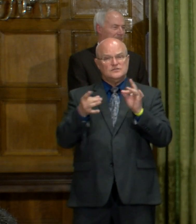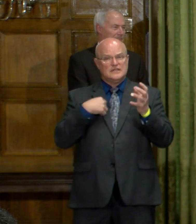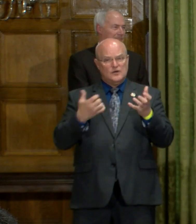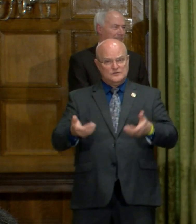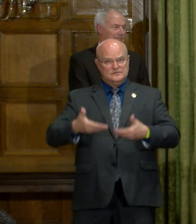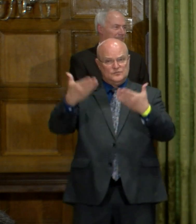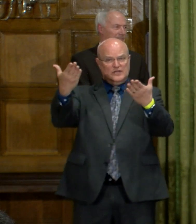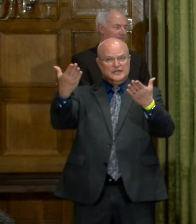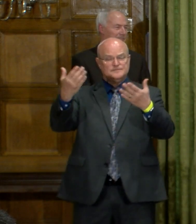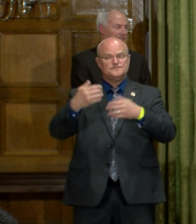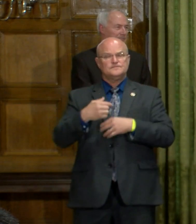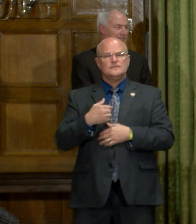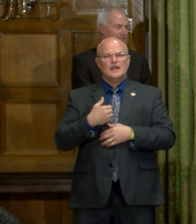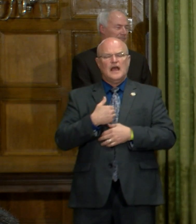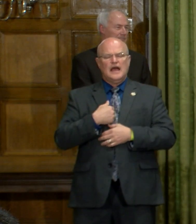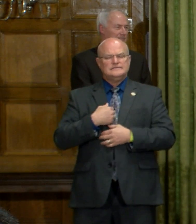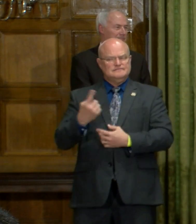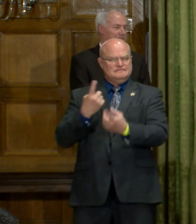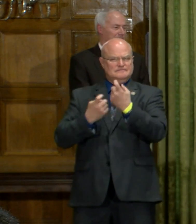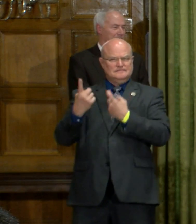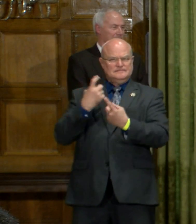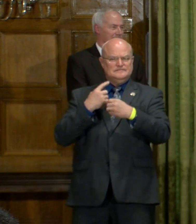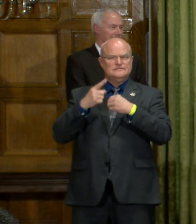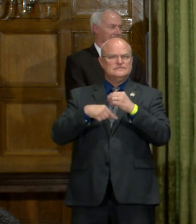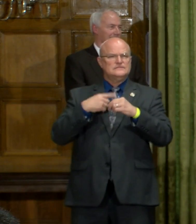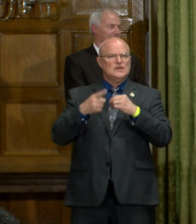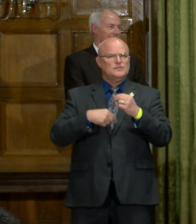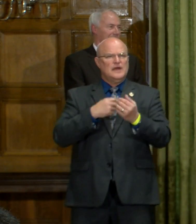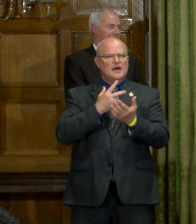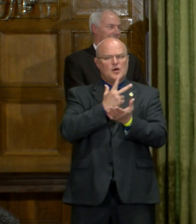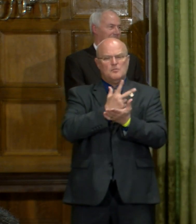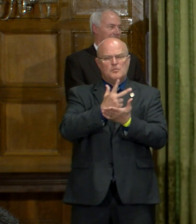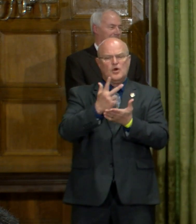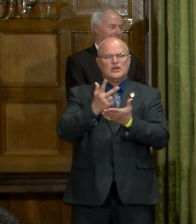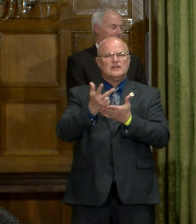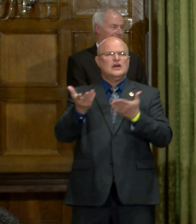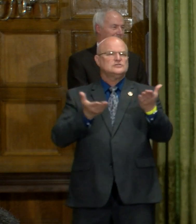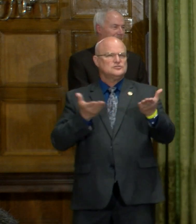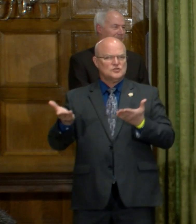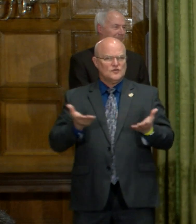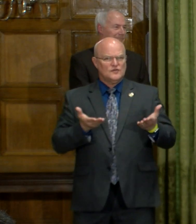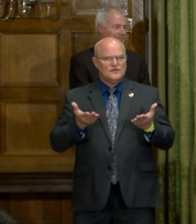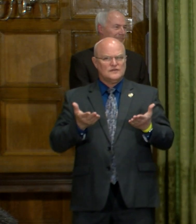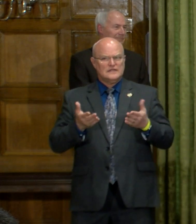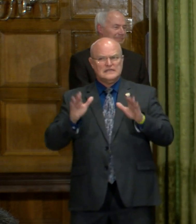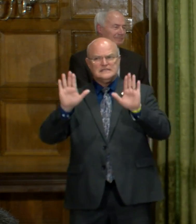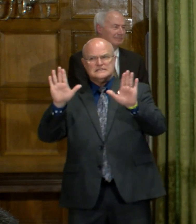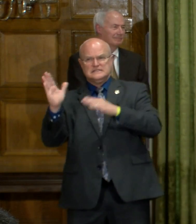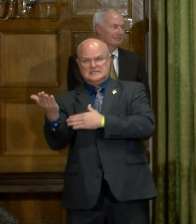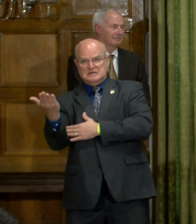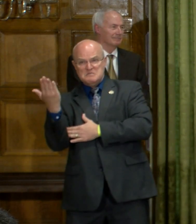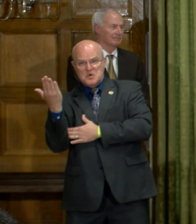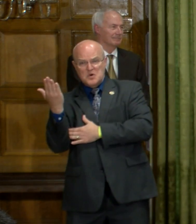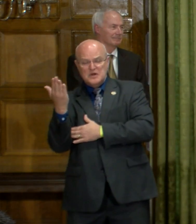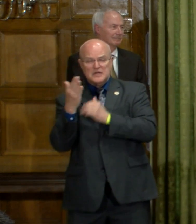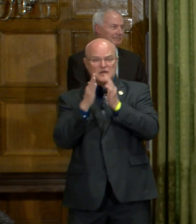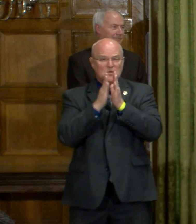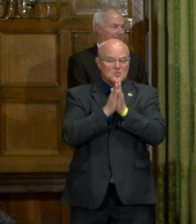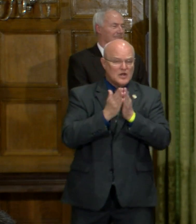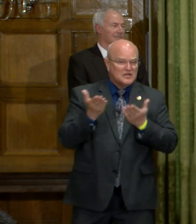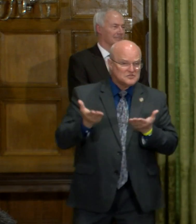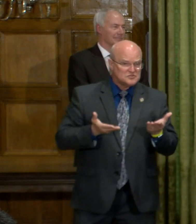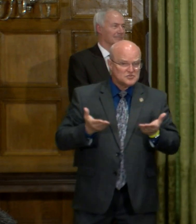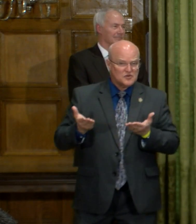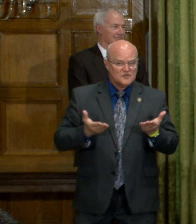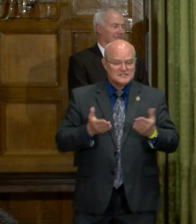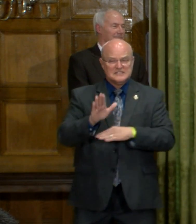to bring up. One is I've gotten questions about parking lot services, whether they be Sunday morning services or prayer